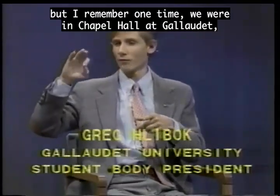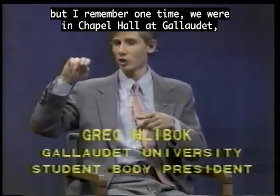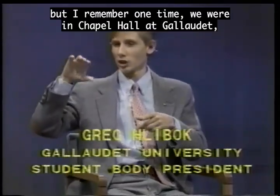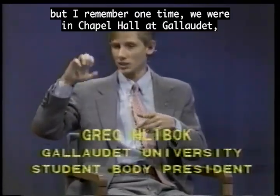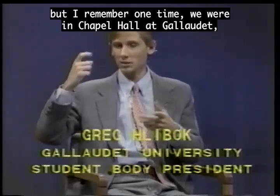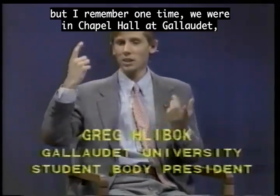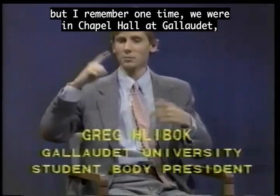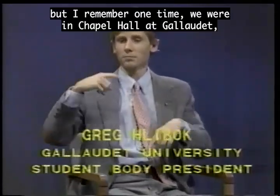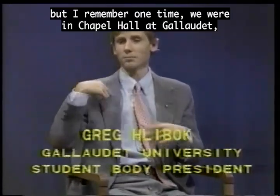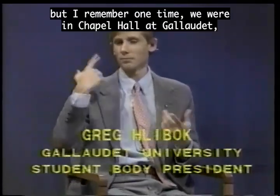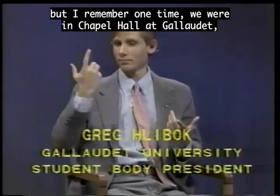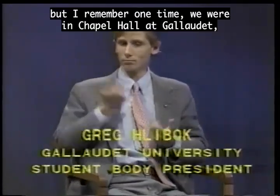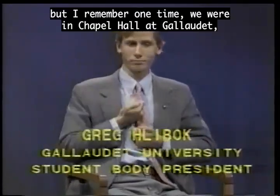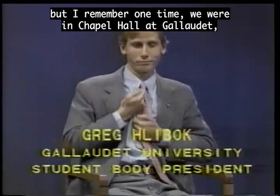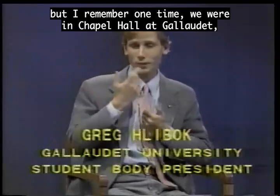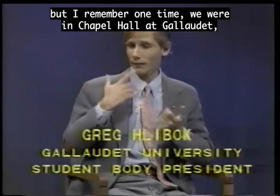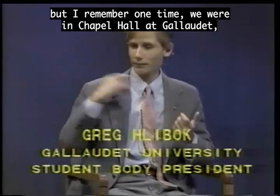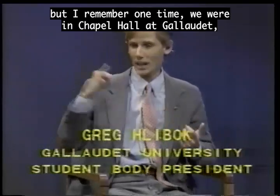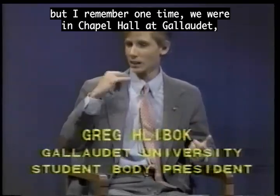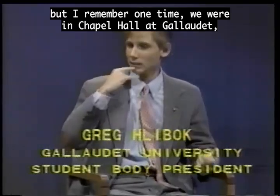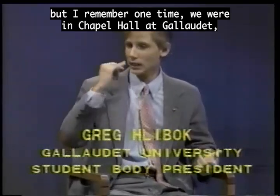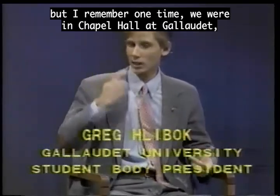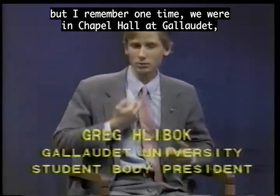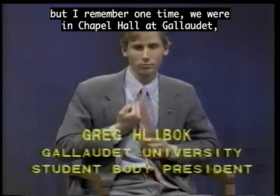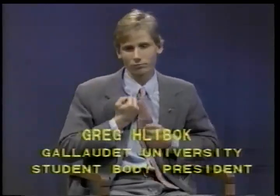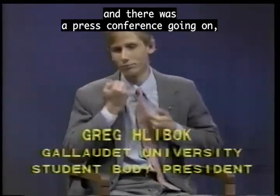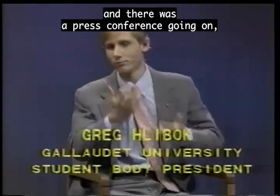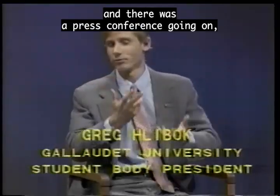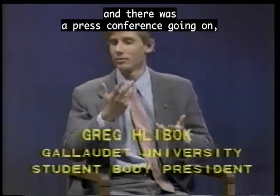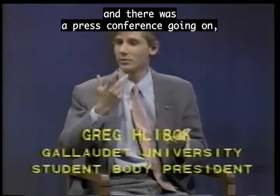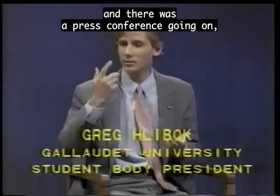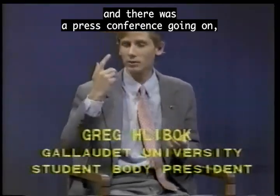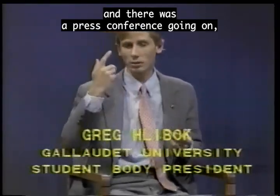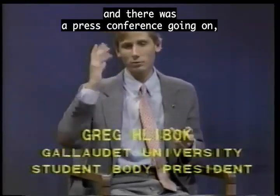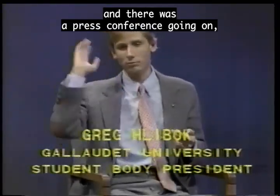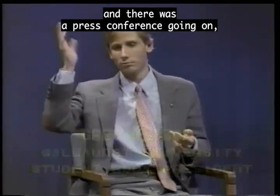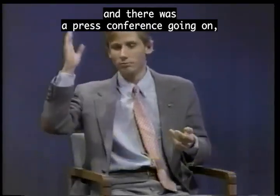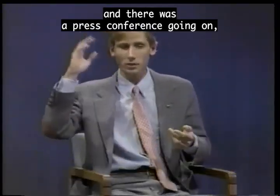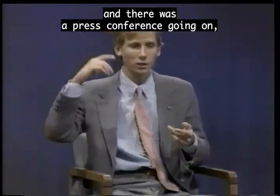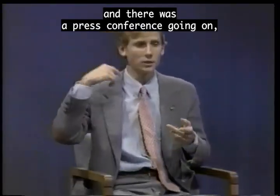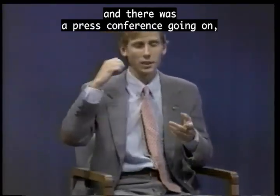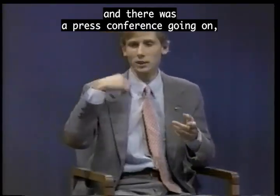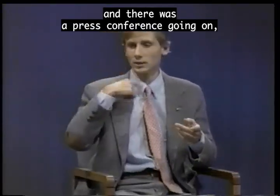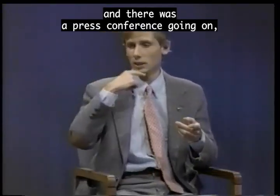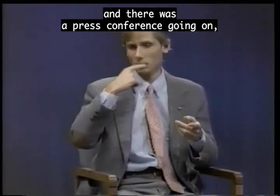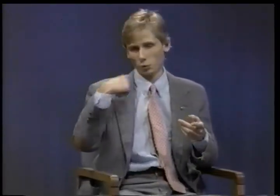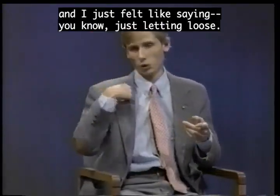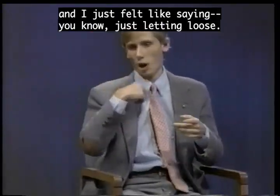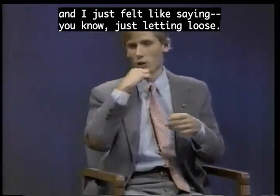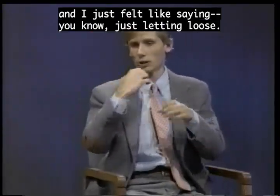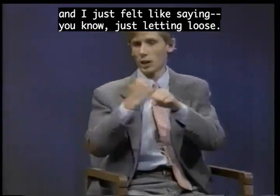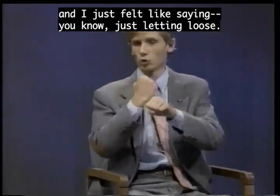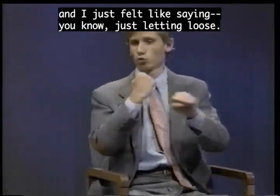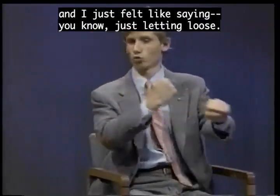Gallaudet, and there was a press conference going on, and I just felt like saying, you know, just letting